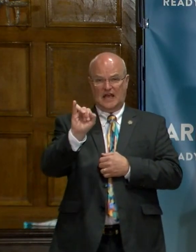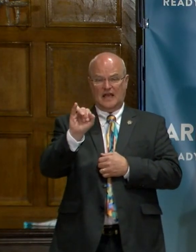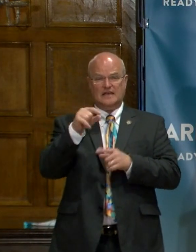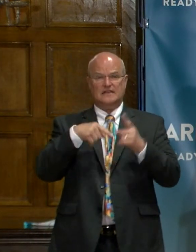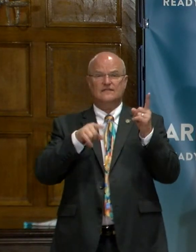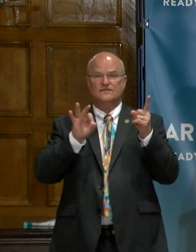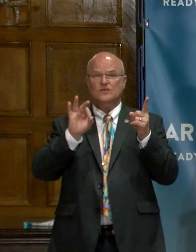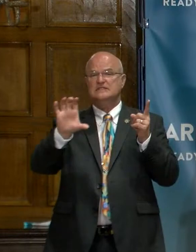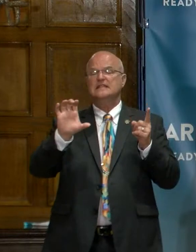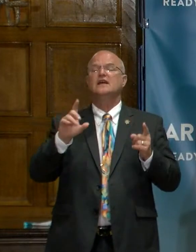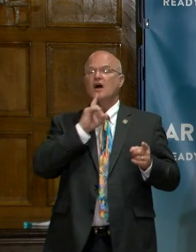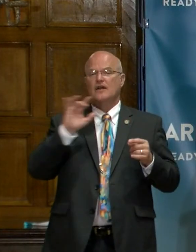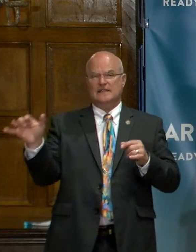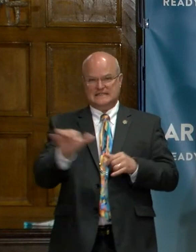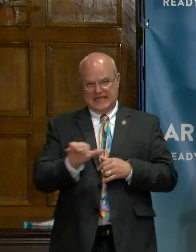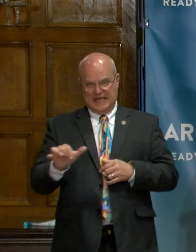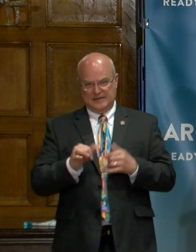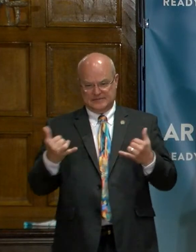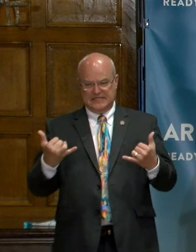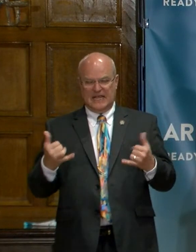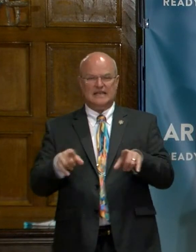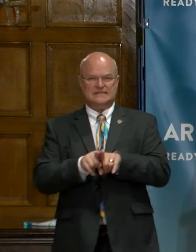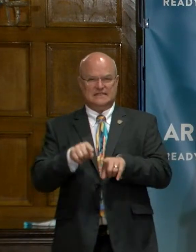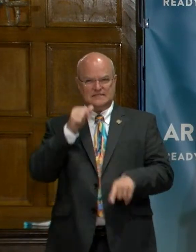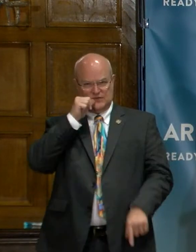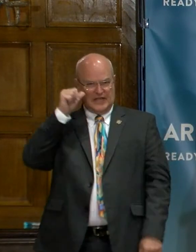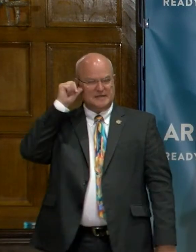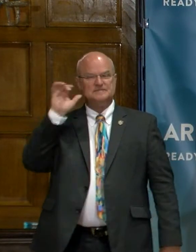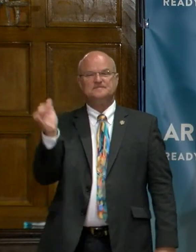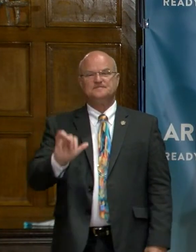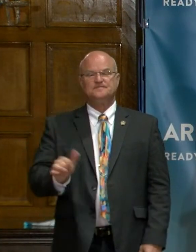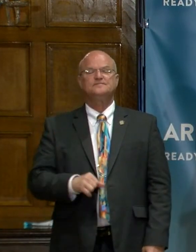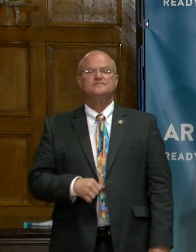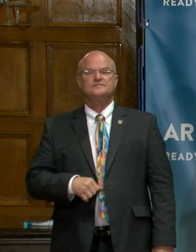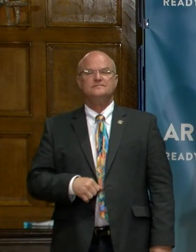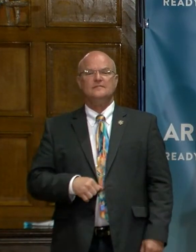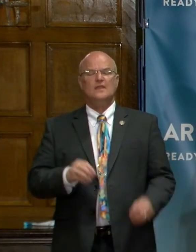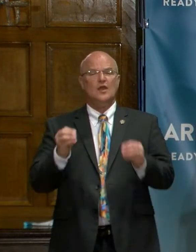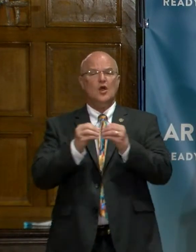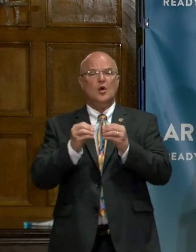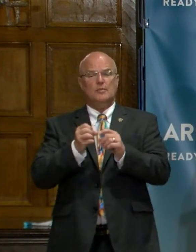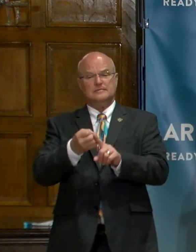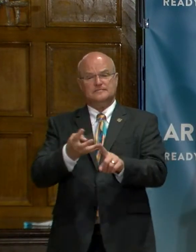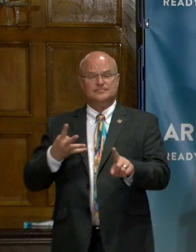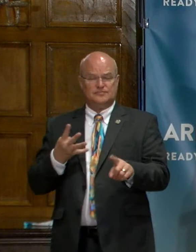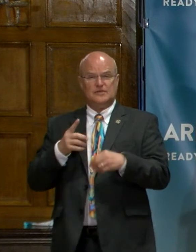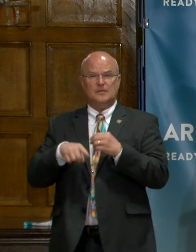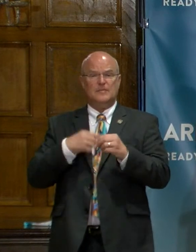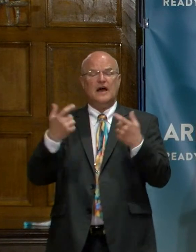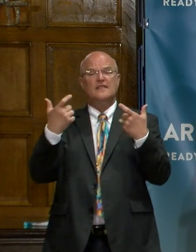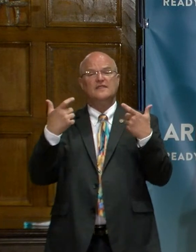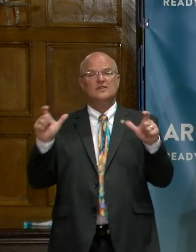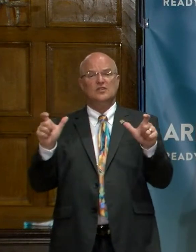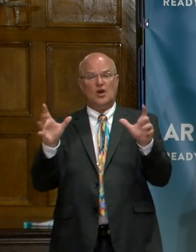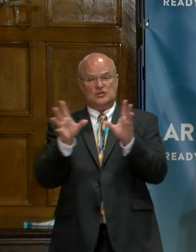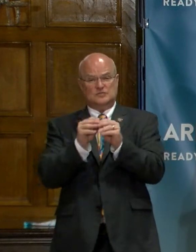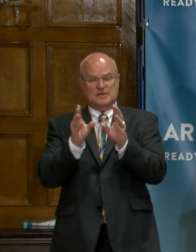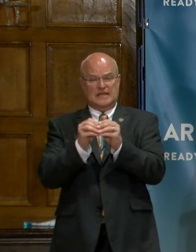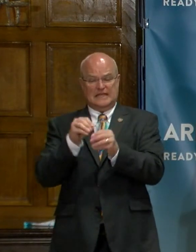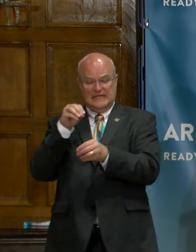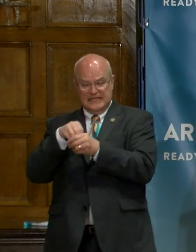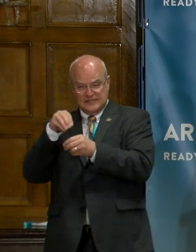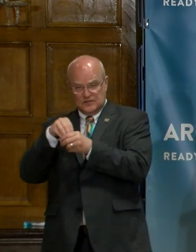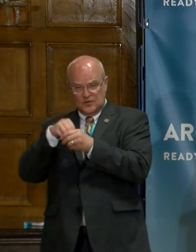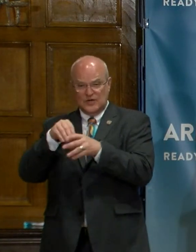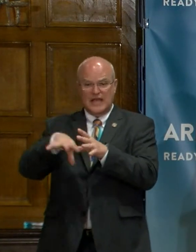Institute in Forest City are the same today as they were yesterday. I want to give a little bit more detail on our large venue, both